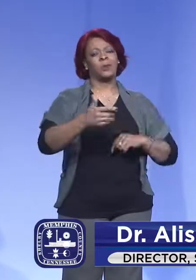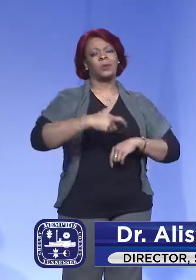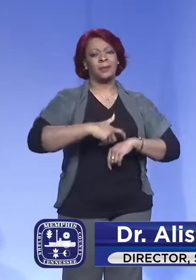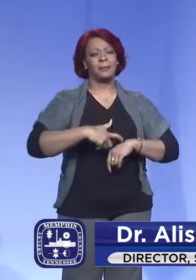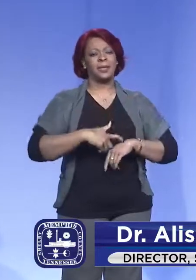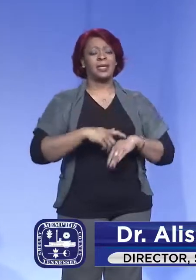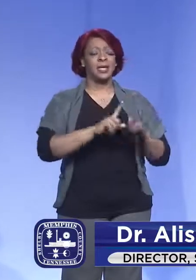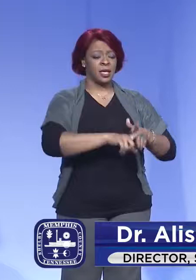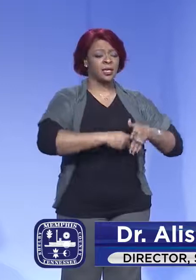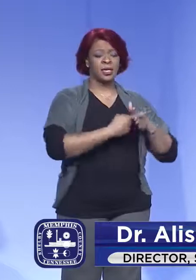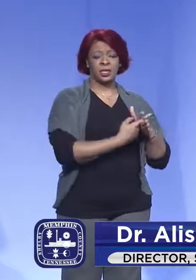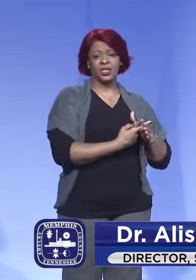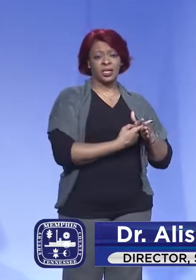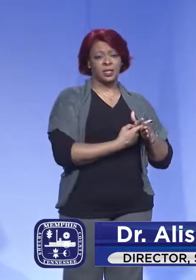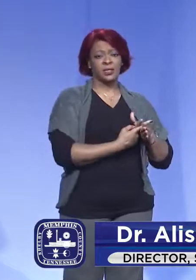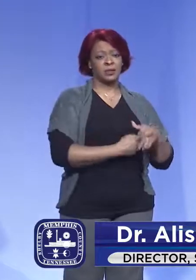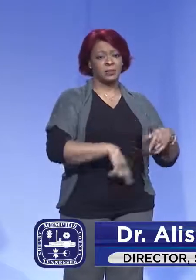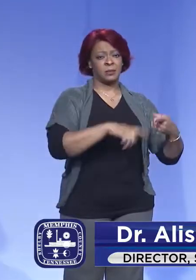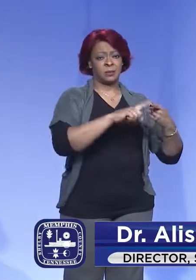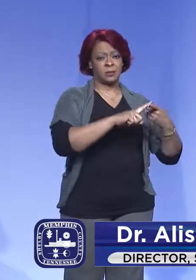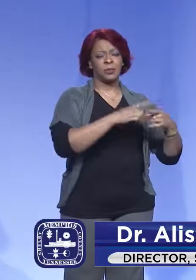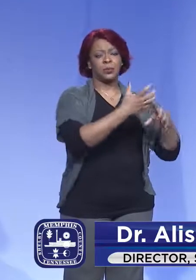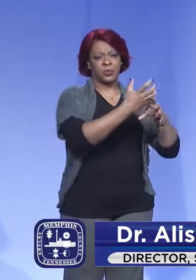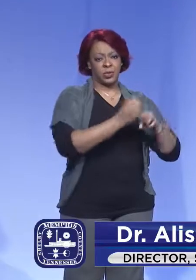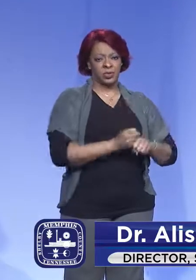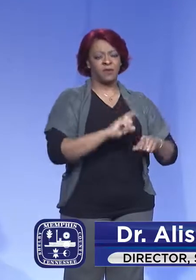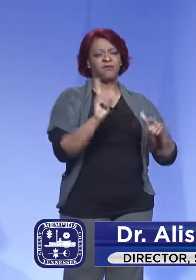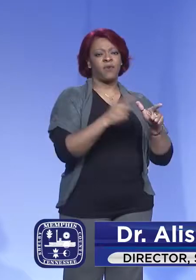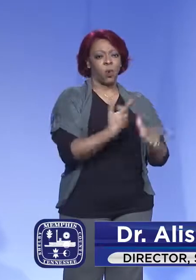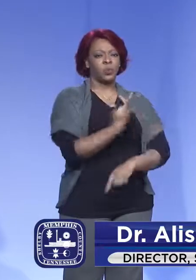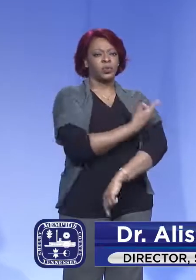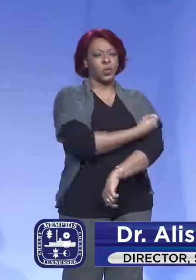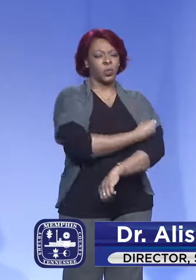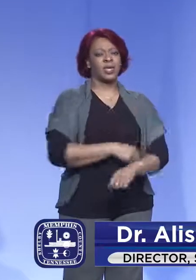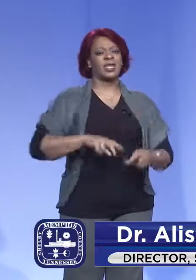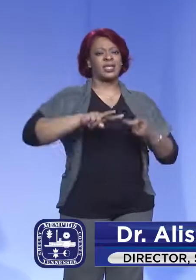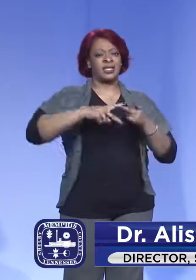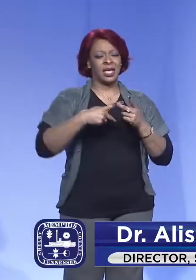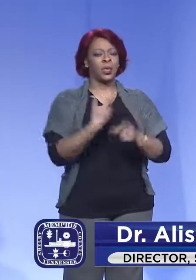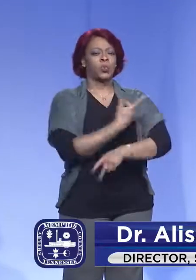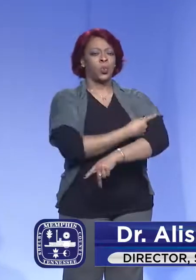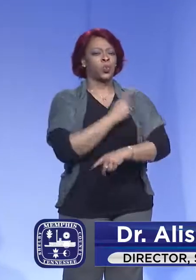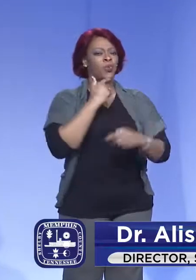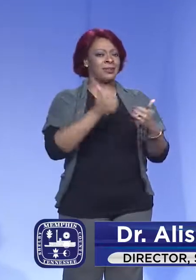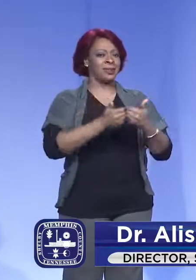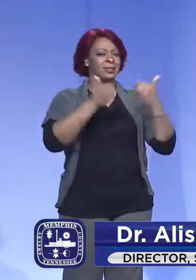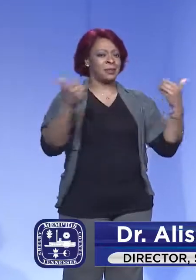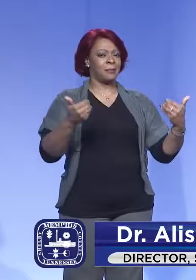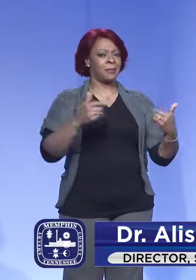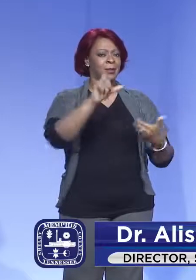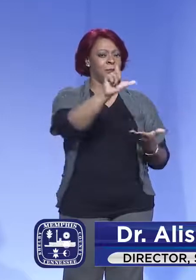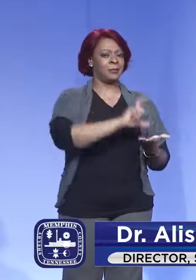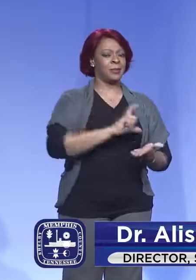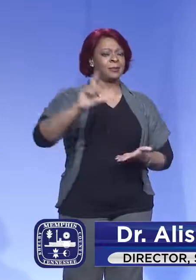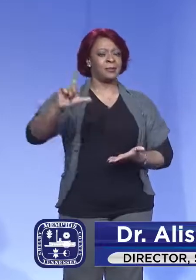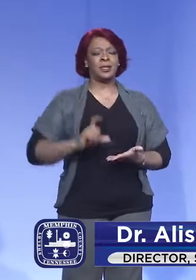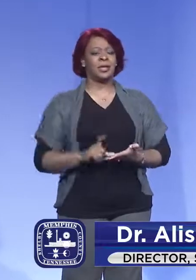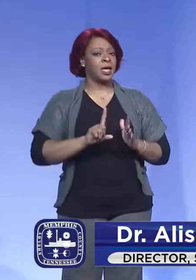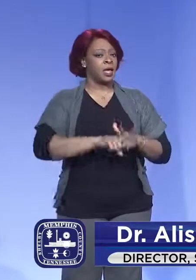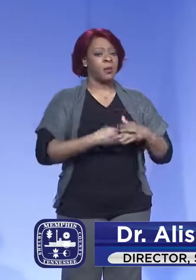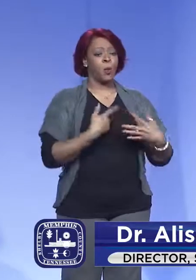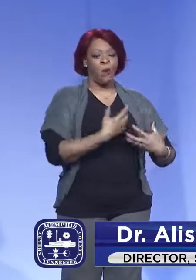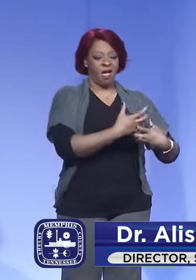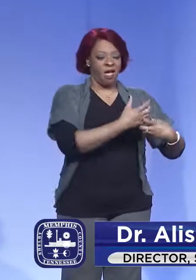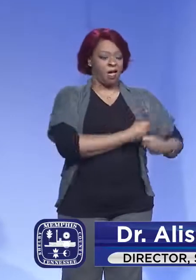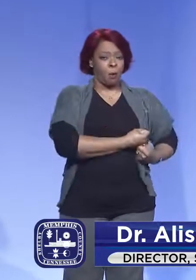that initially, one, we receive first doses and second doses separate. So we have not from the beginning held